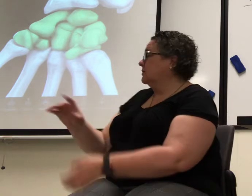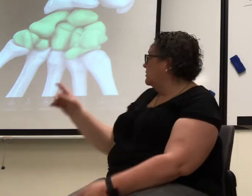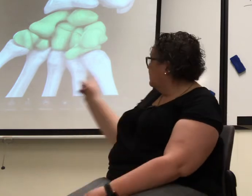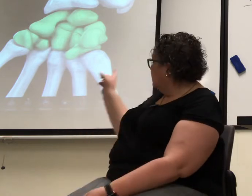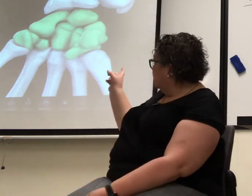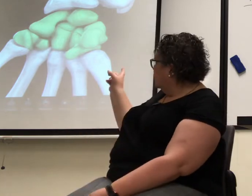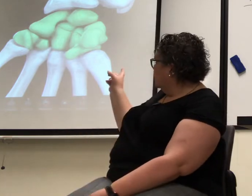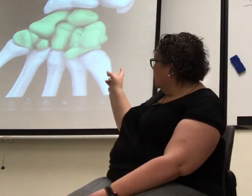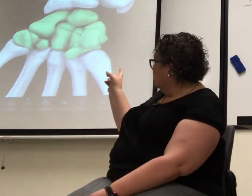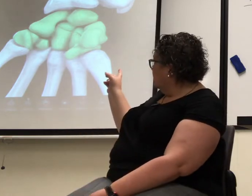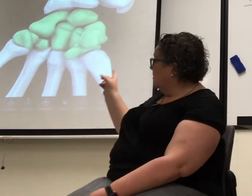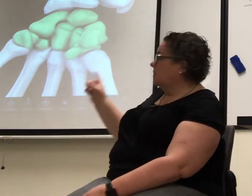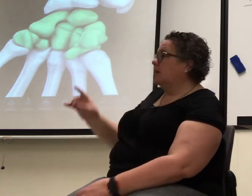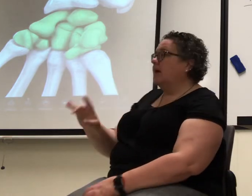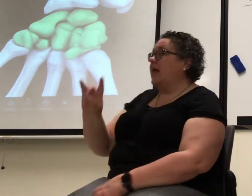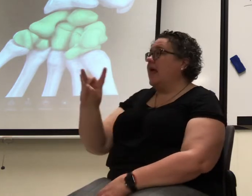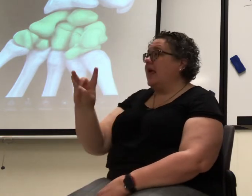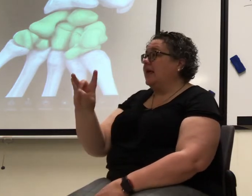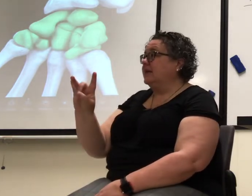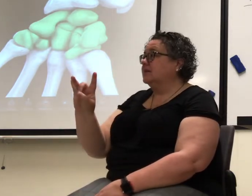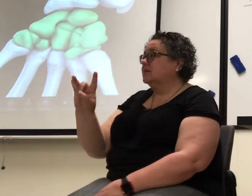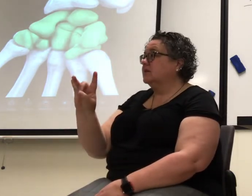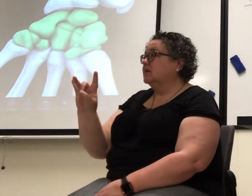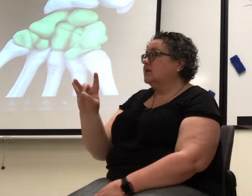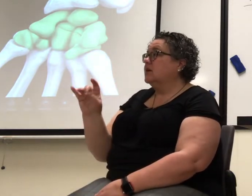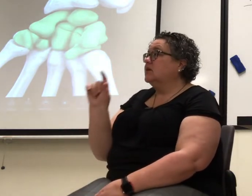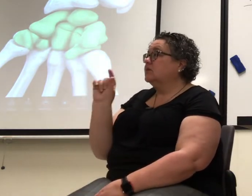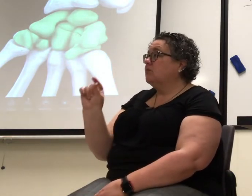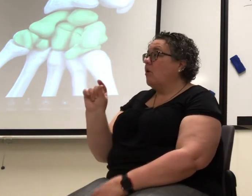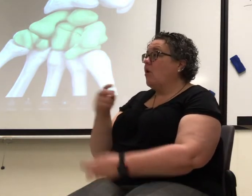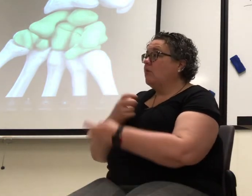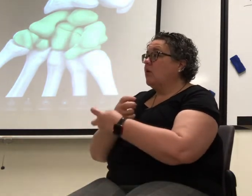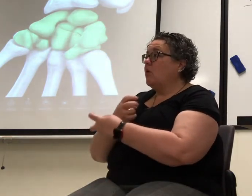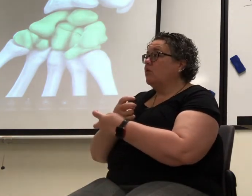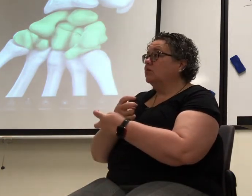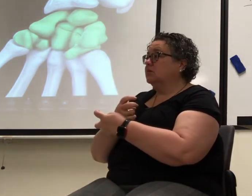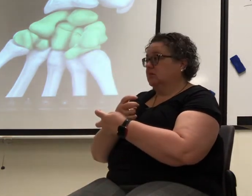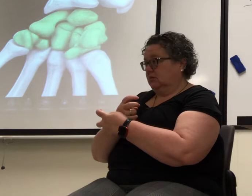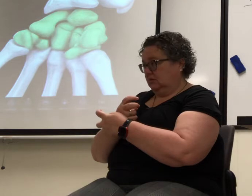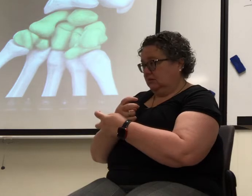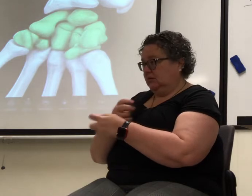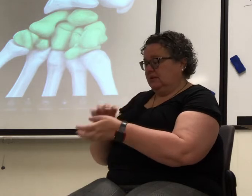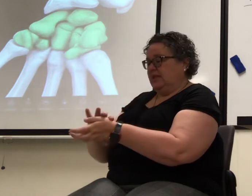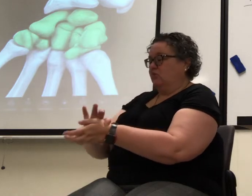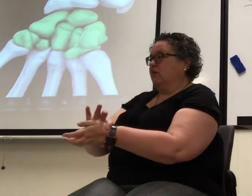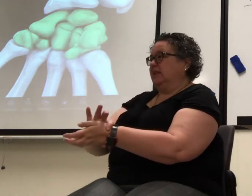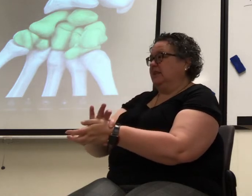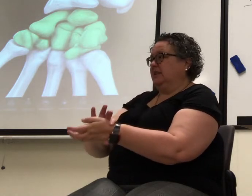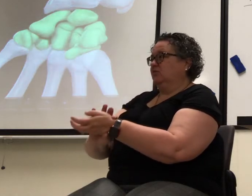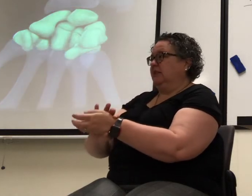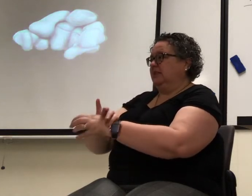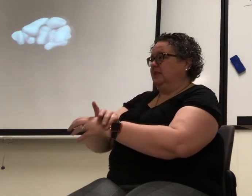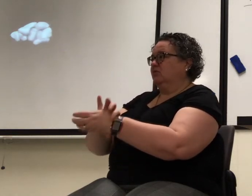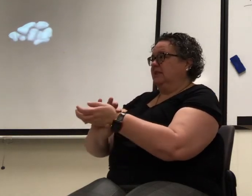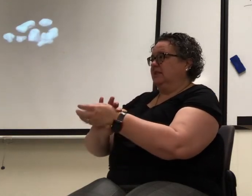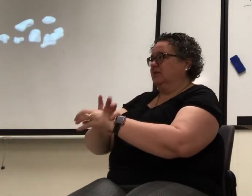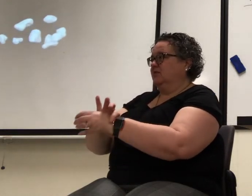8 small bones fitted together like so. And if I explode them,